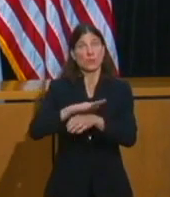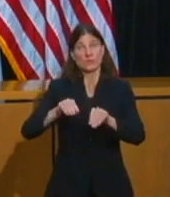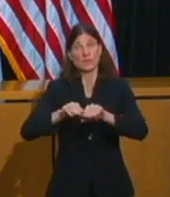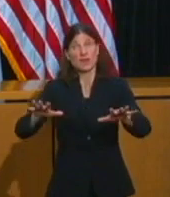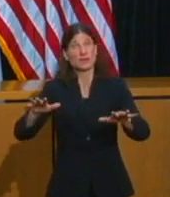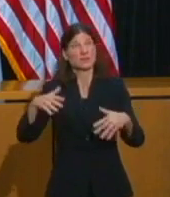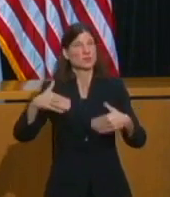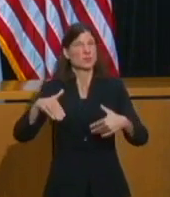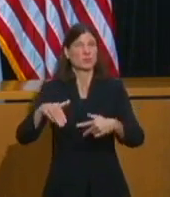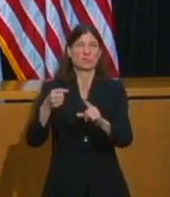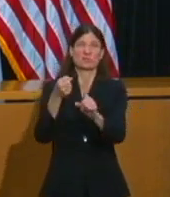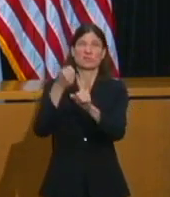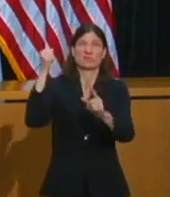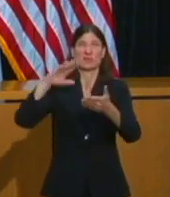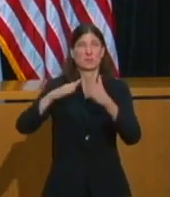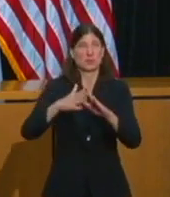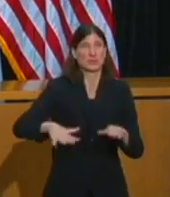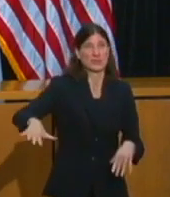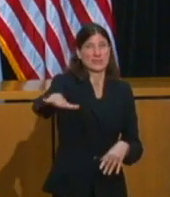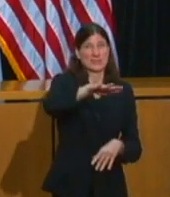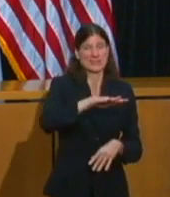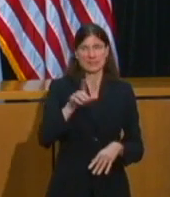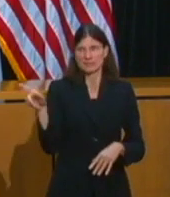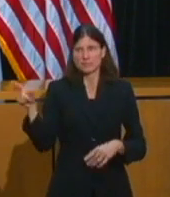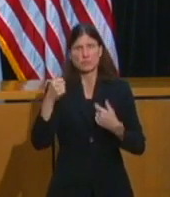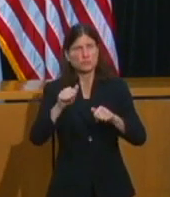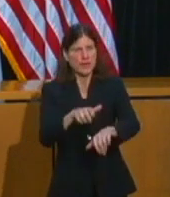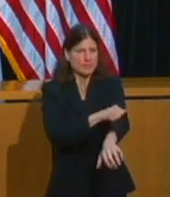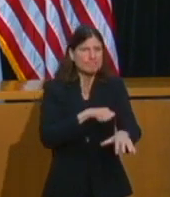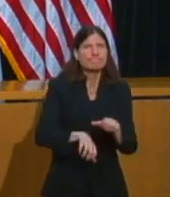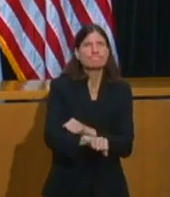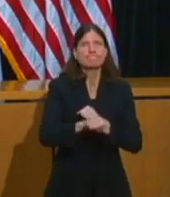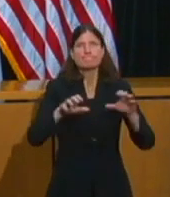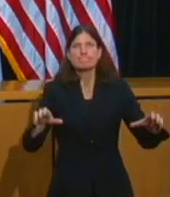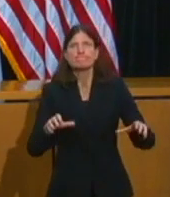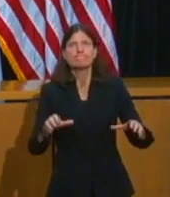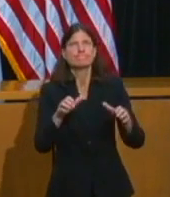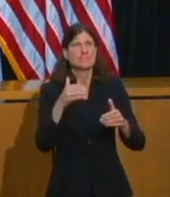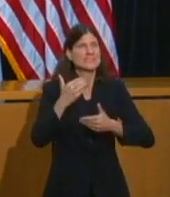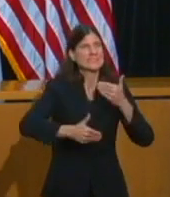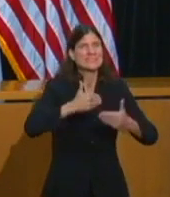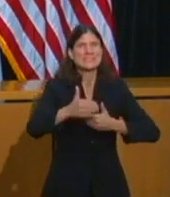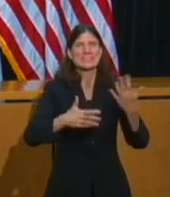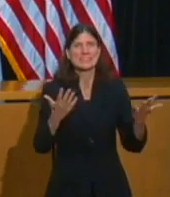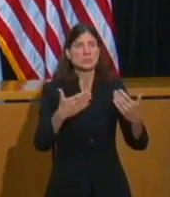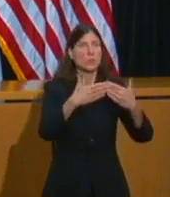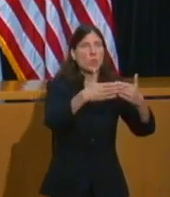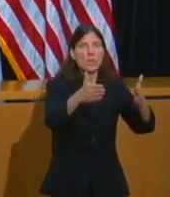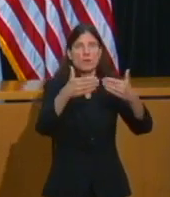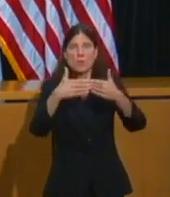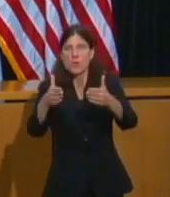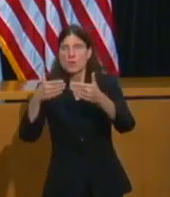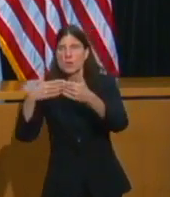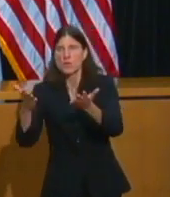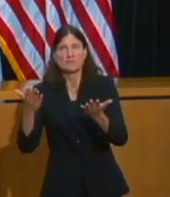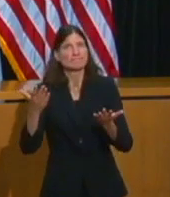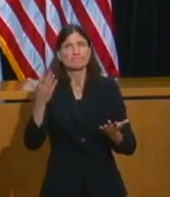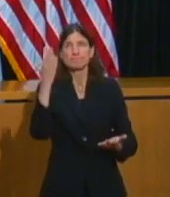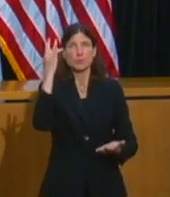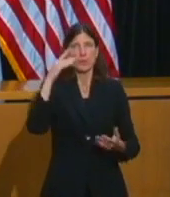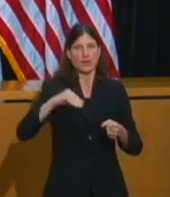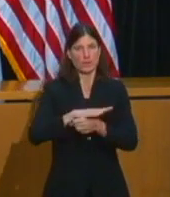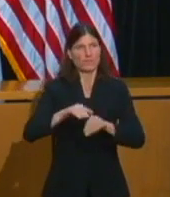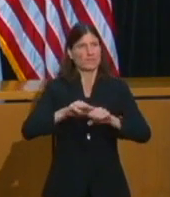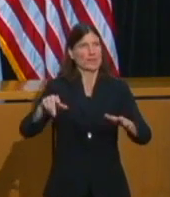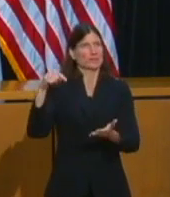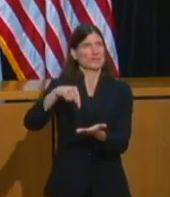we pursue measures associated with our reopening program. We've also made significant progress in fighting COVID,